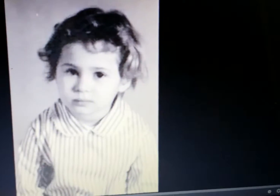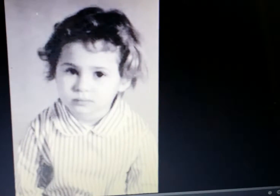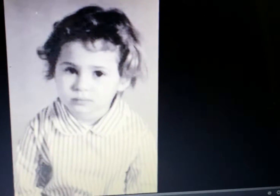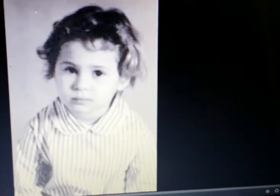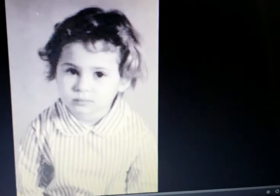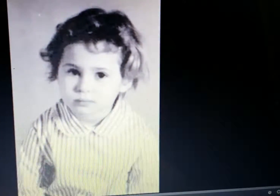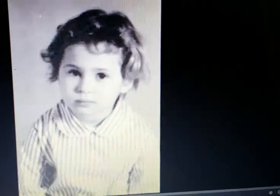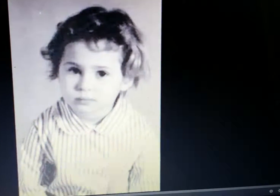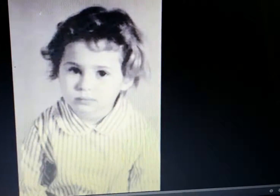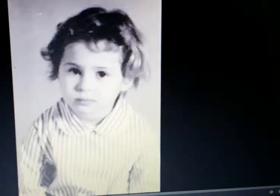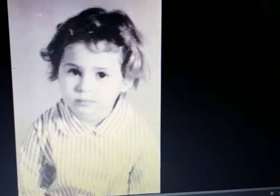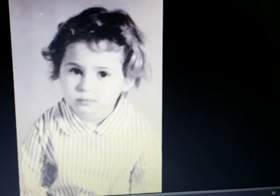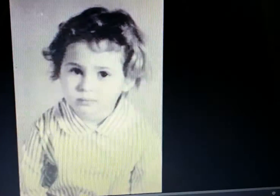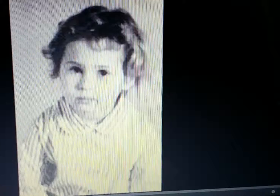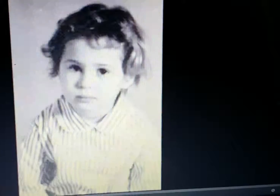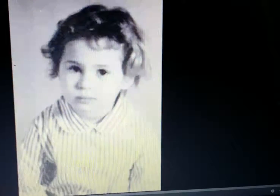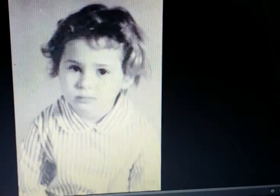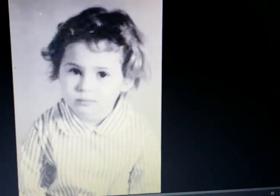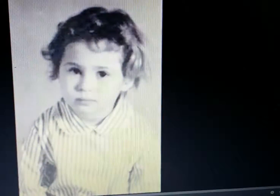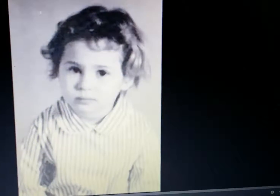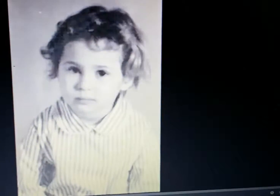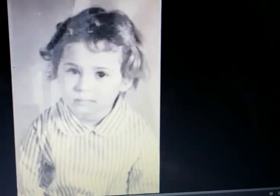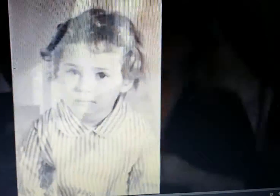this is a picture of me.